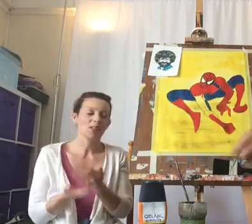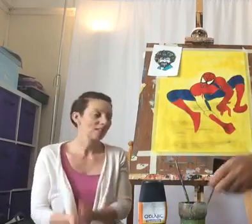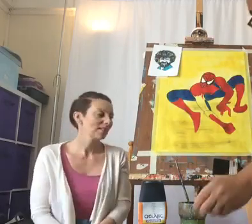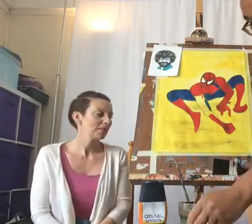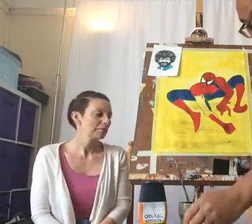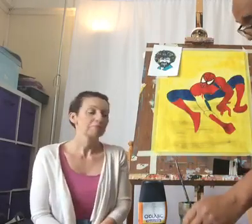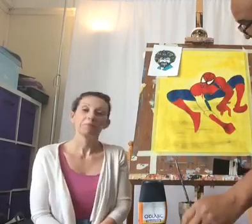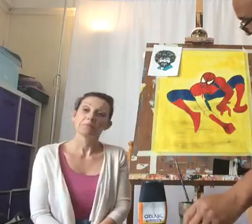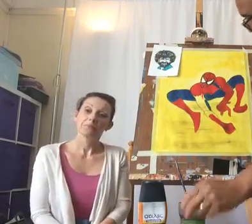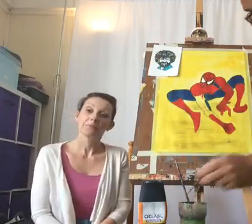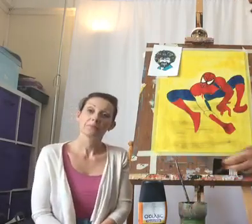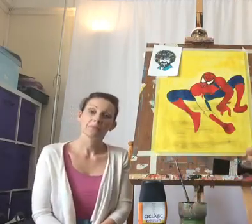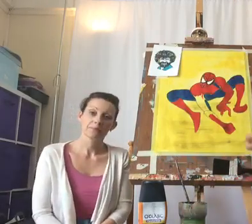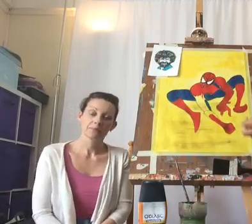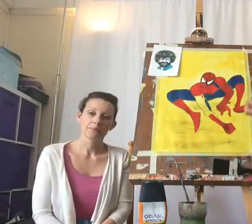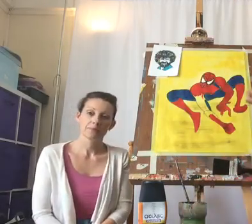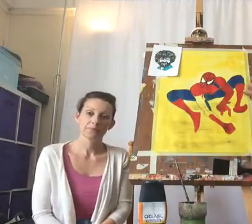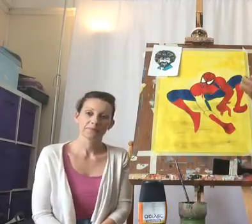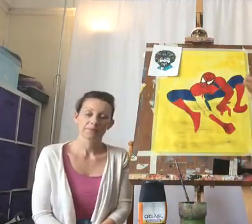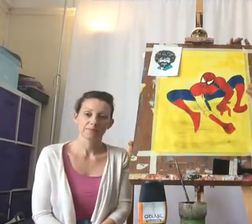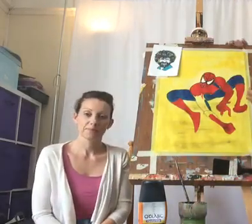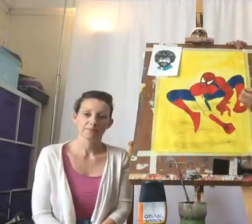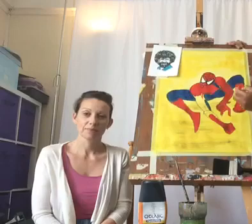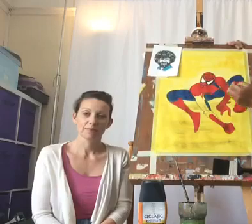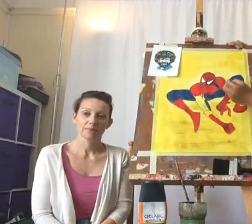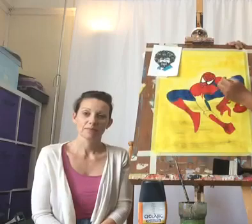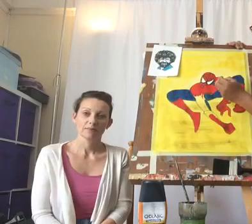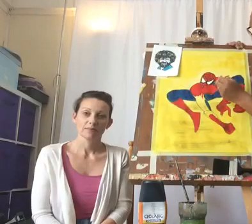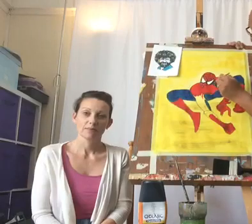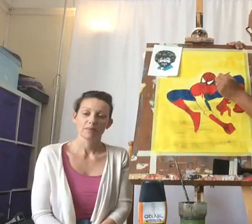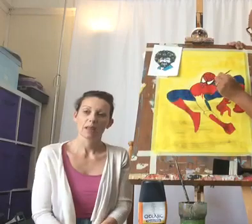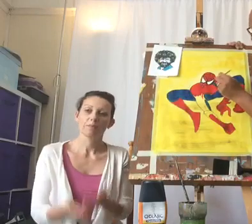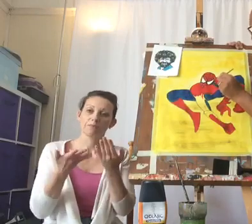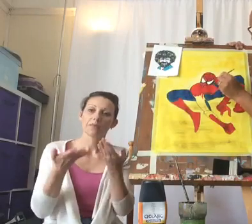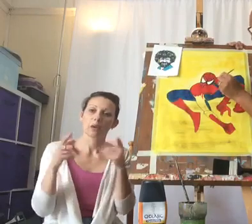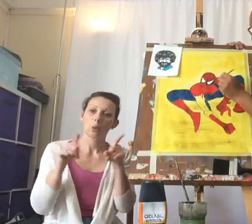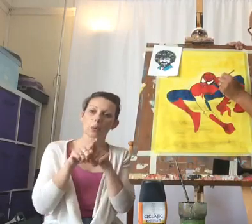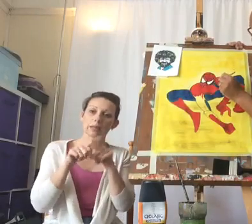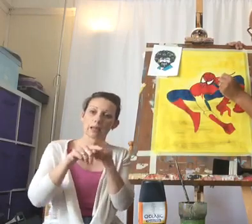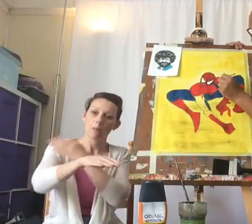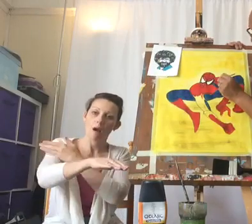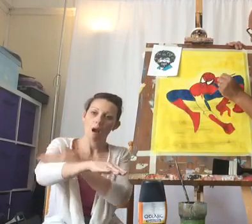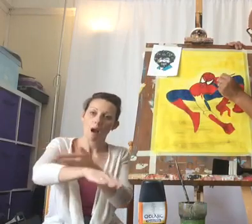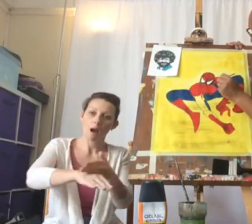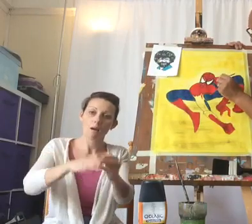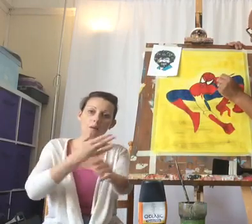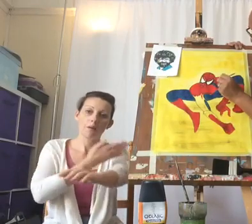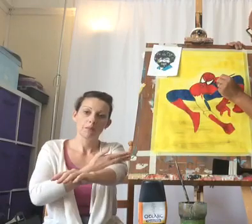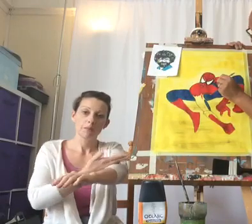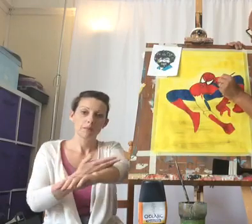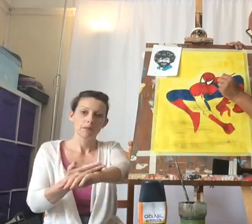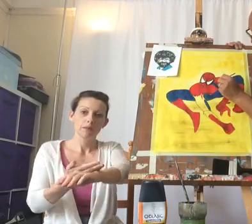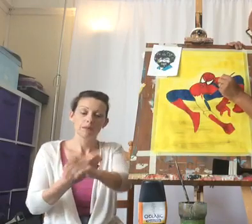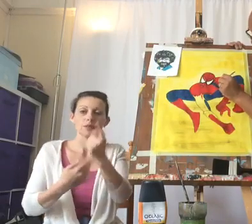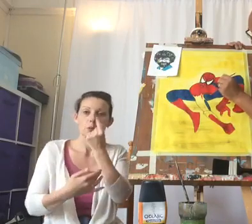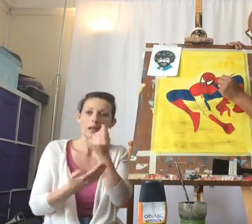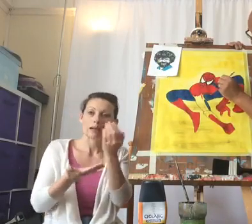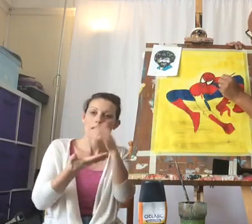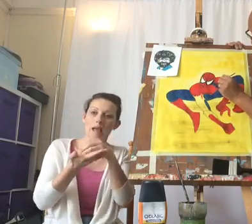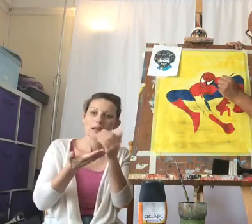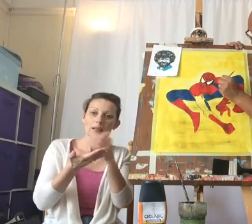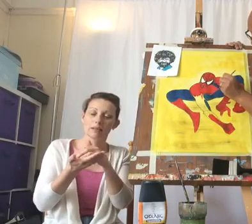So, and it'll be the same, like down the arms will be, so you can fill in the outline of his